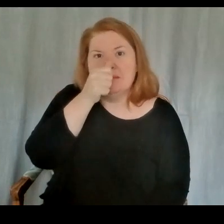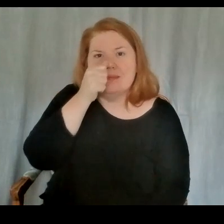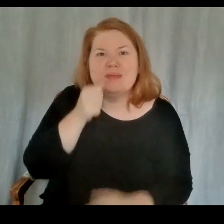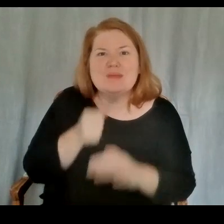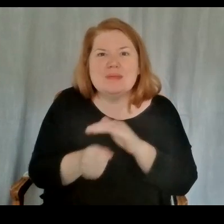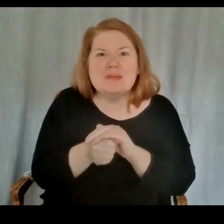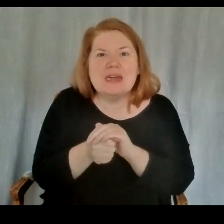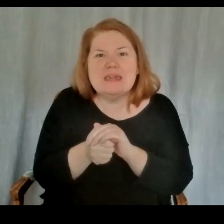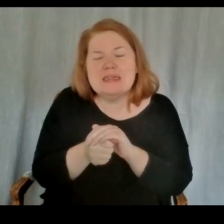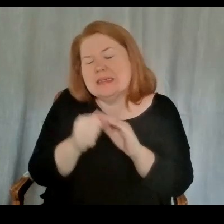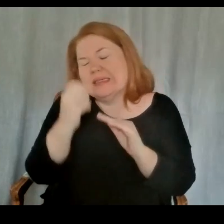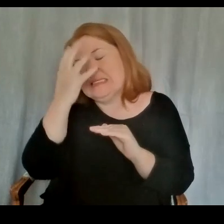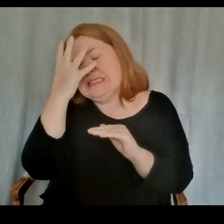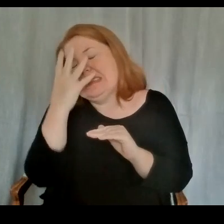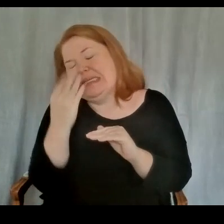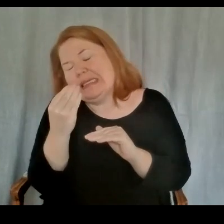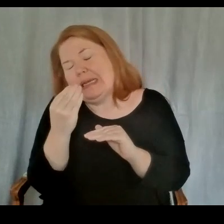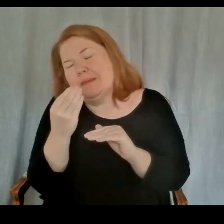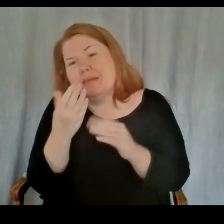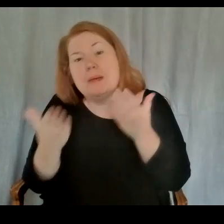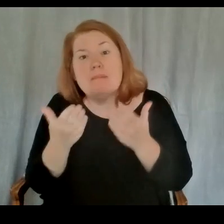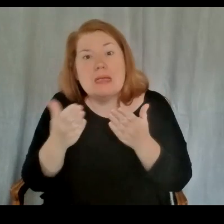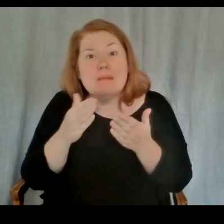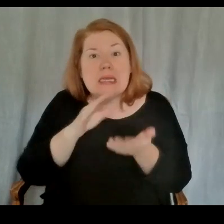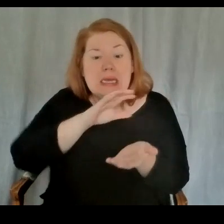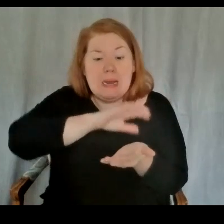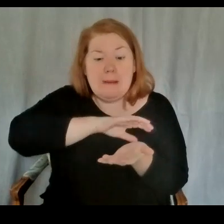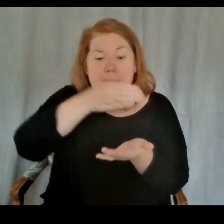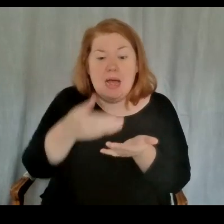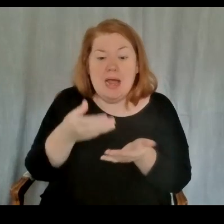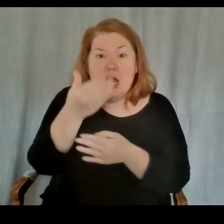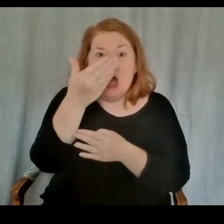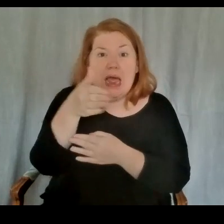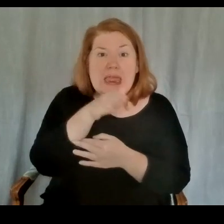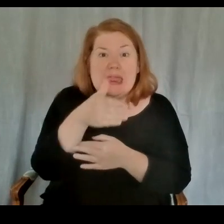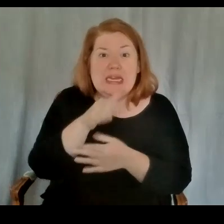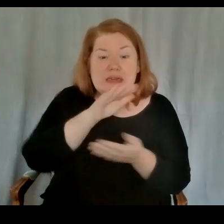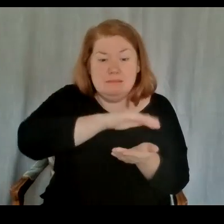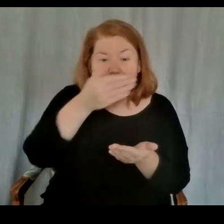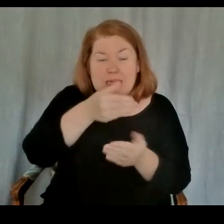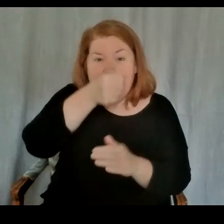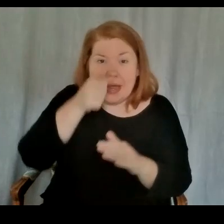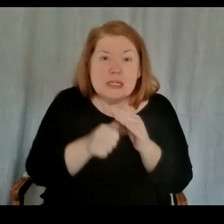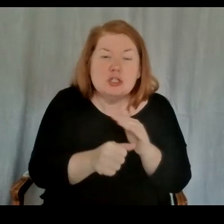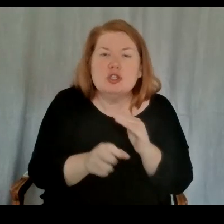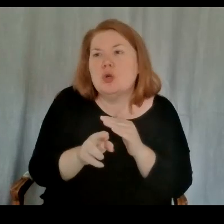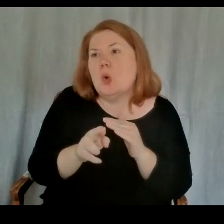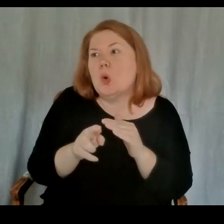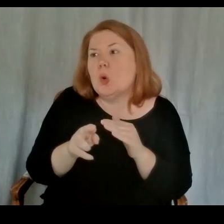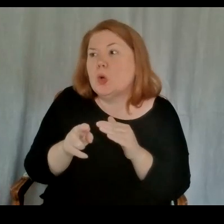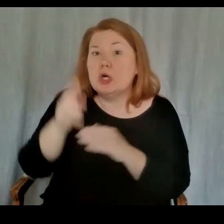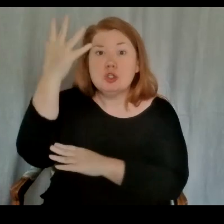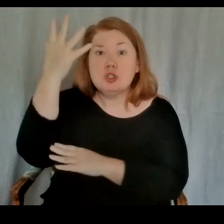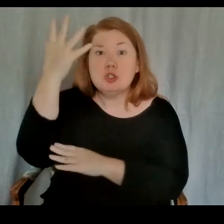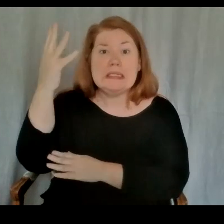a tree or under a pile of leaves until the cold weather has passed. I've always wondered